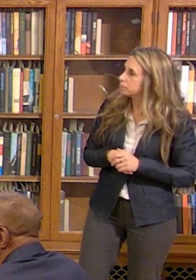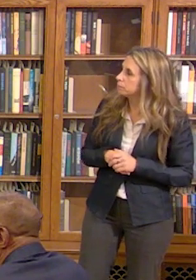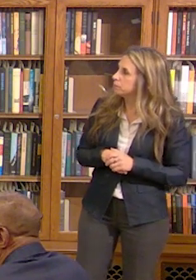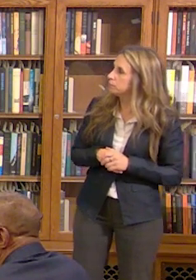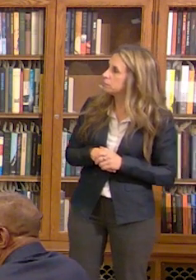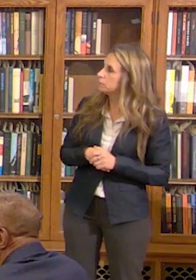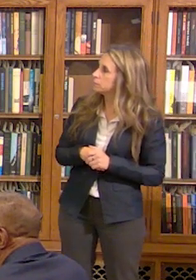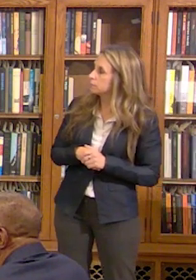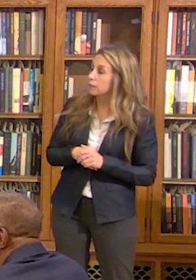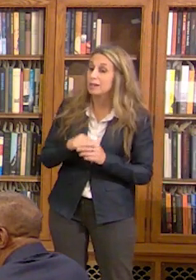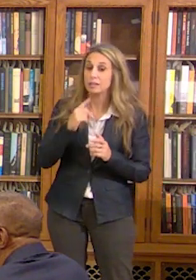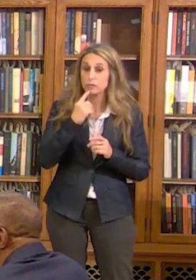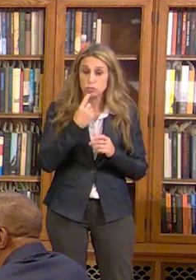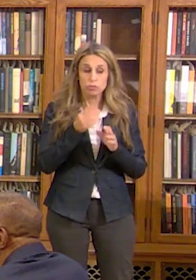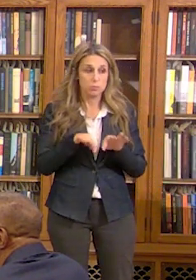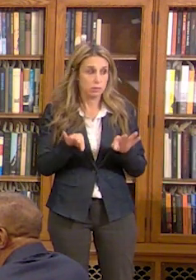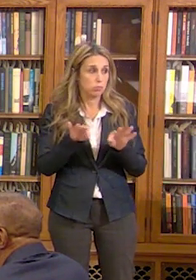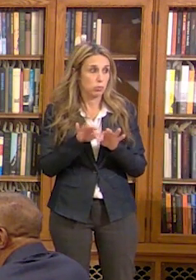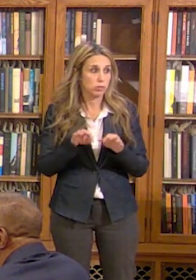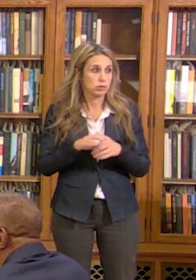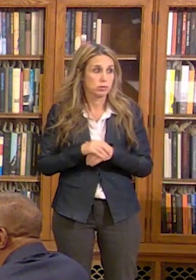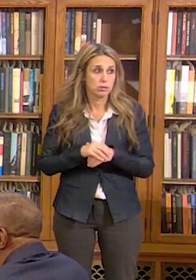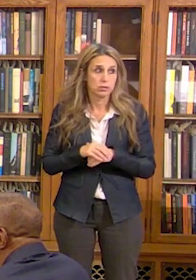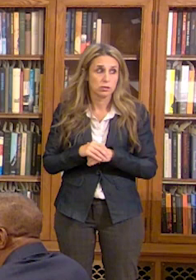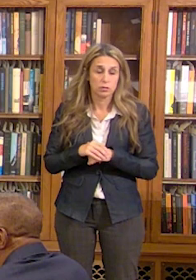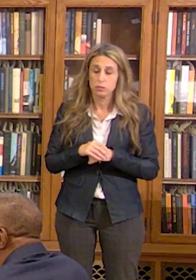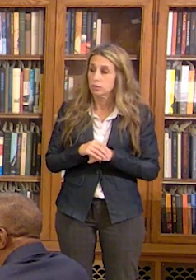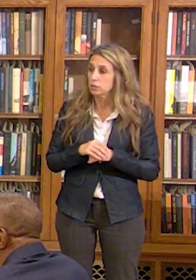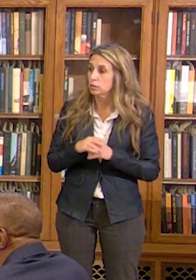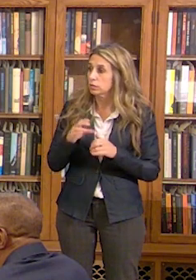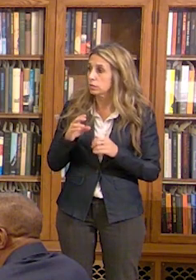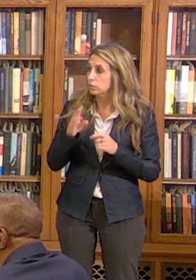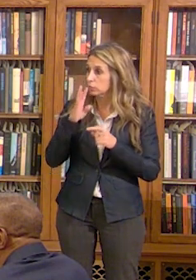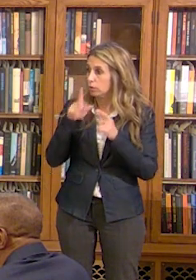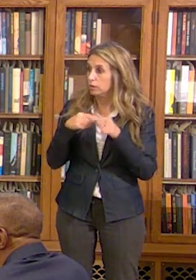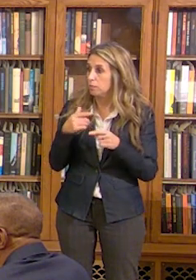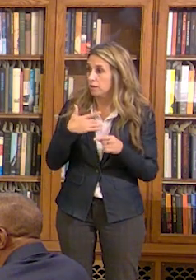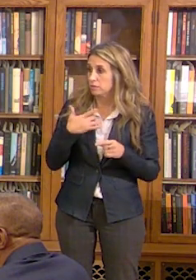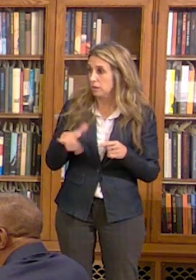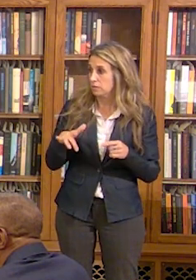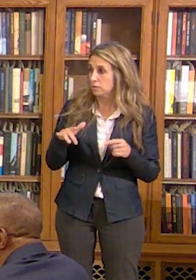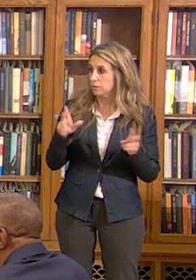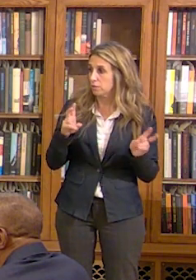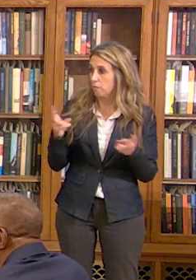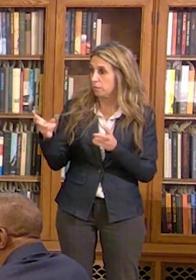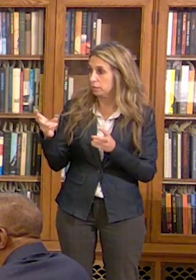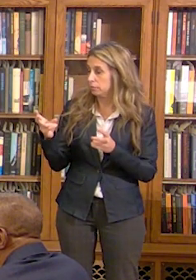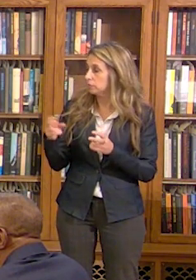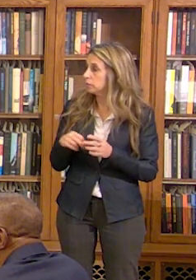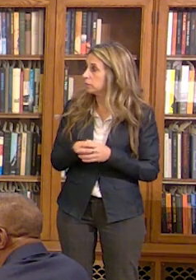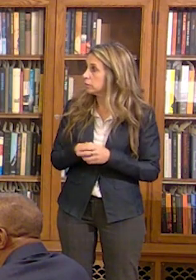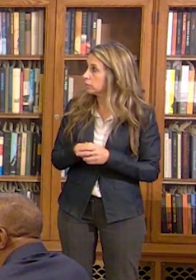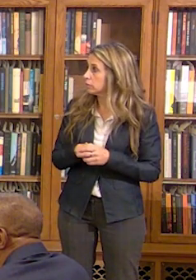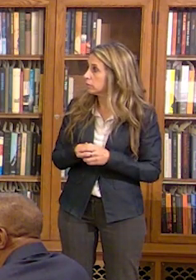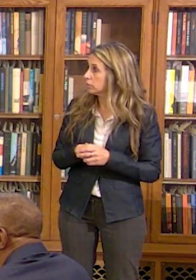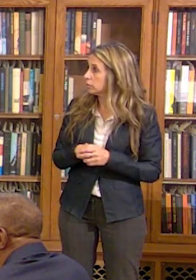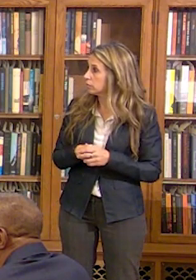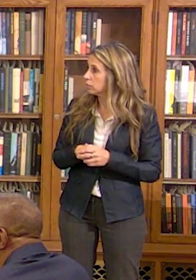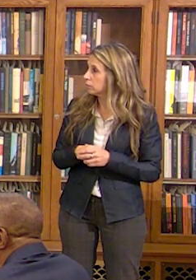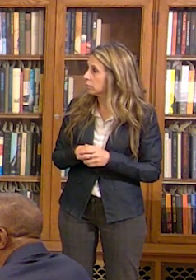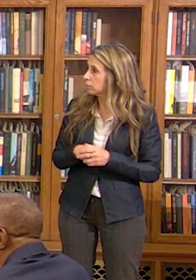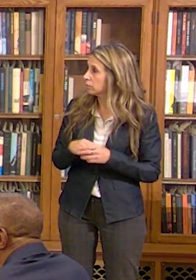that's extremely important because we are talking about sensitive topics and I'm in